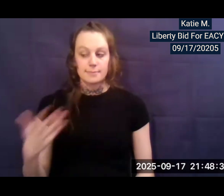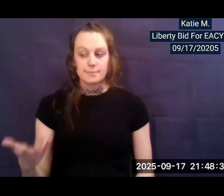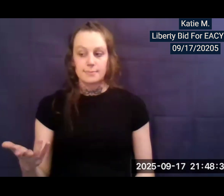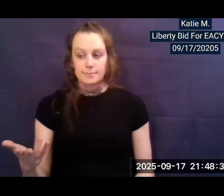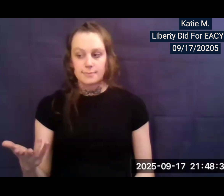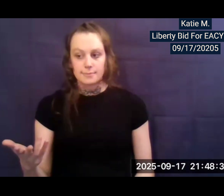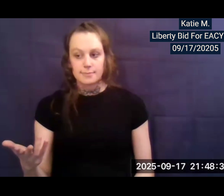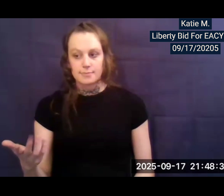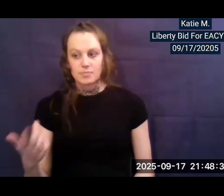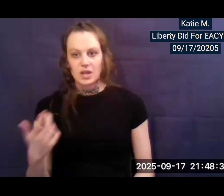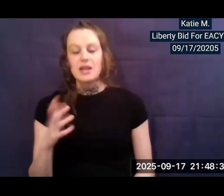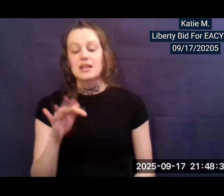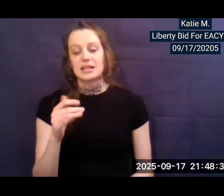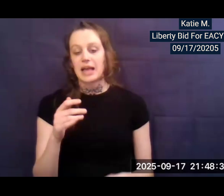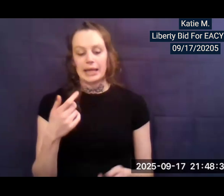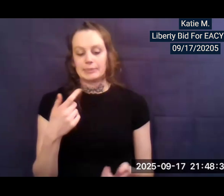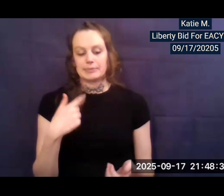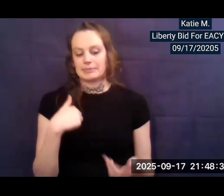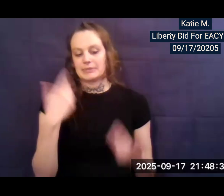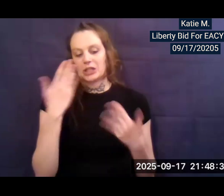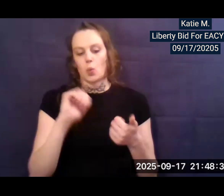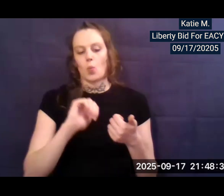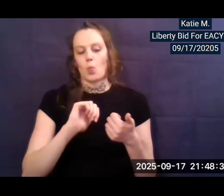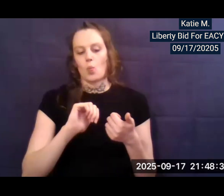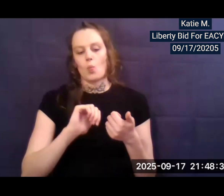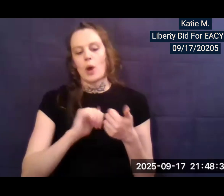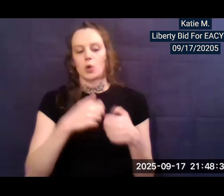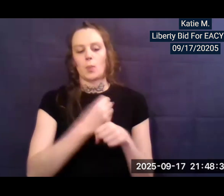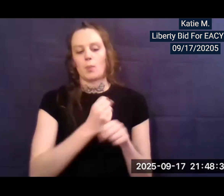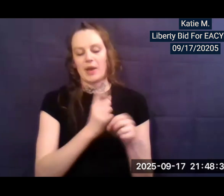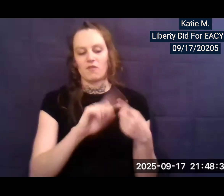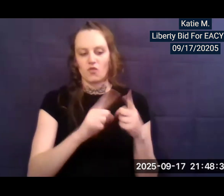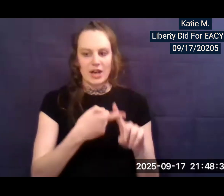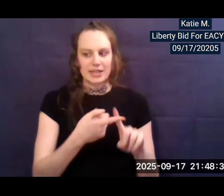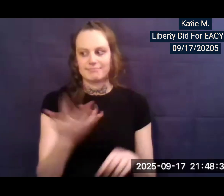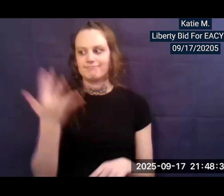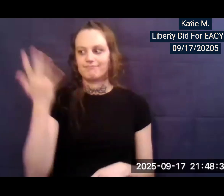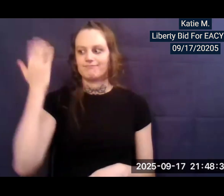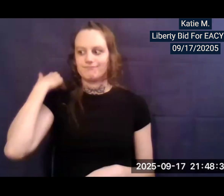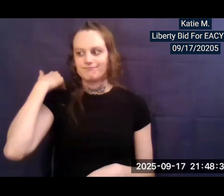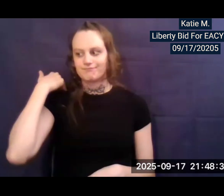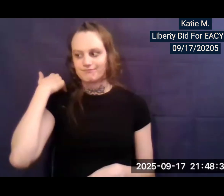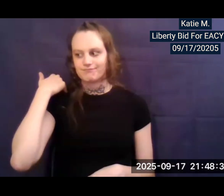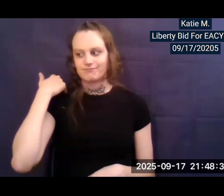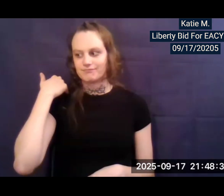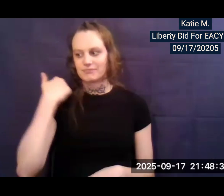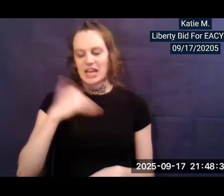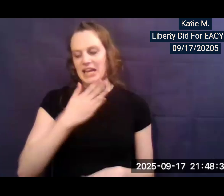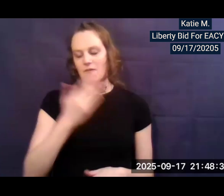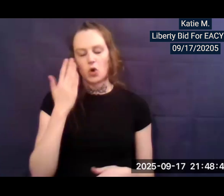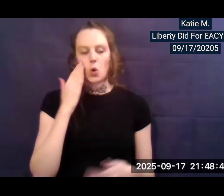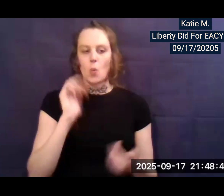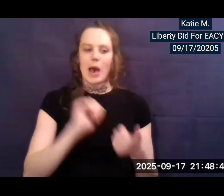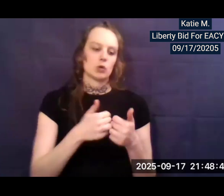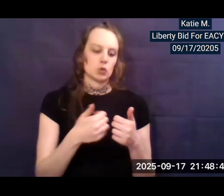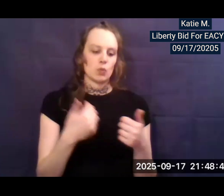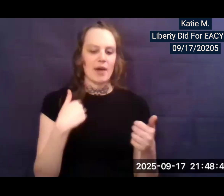a friend basically back then before I came into AA probably or have a relationship. I always thought I needed something else to fix